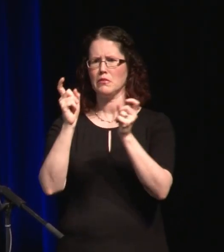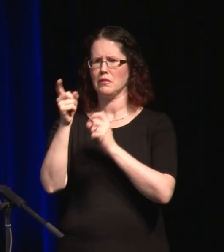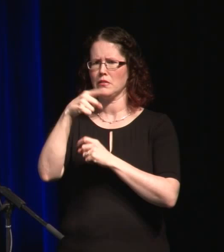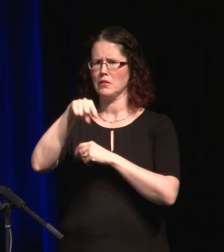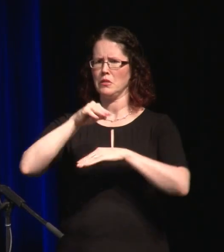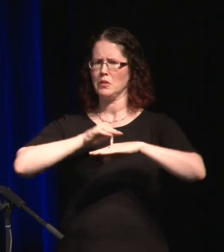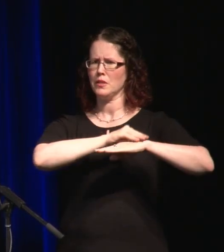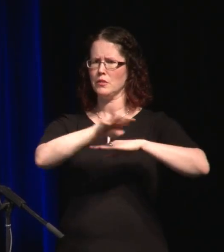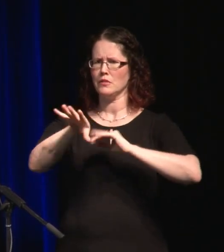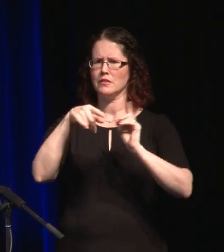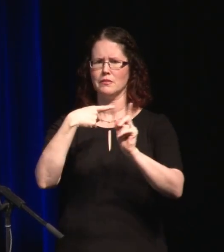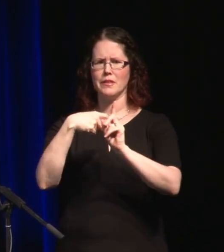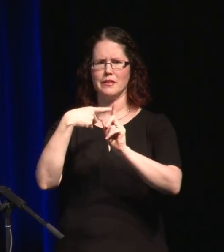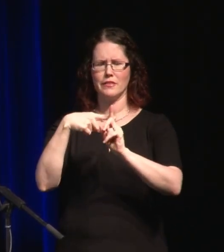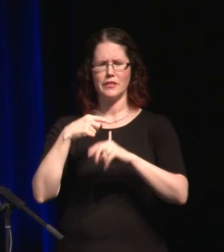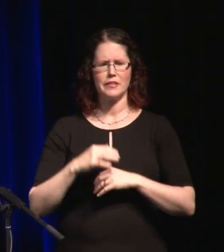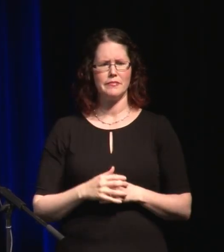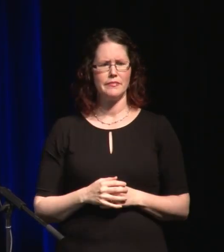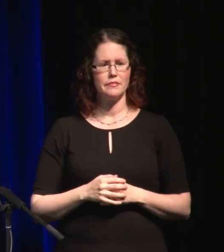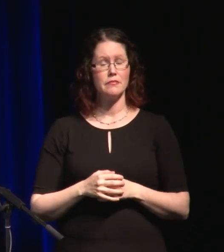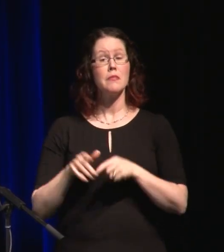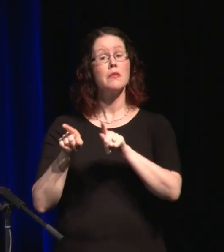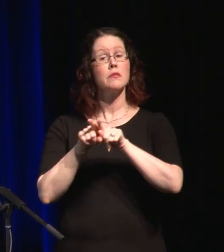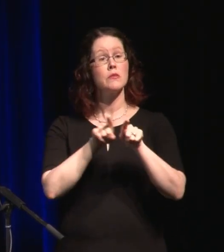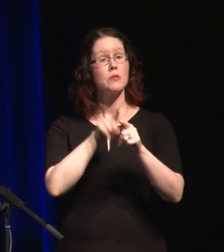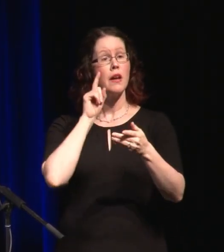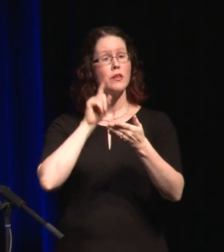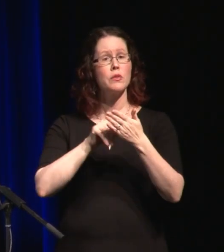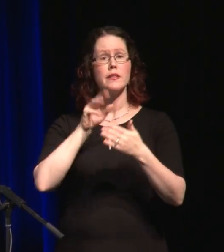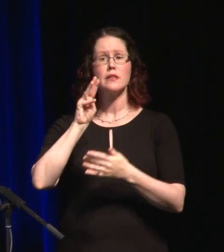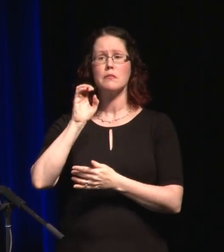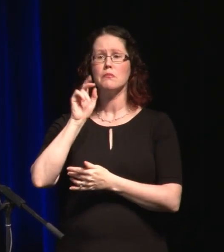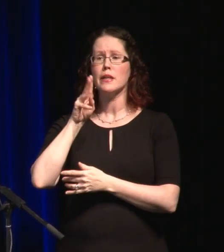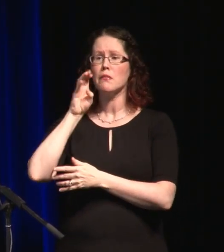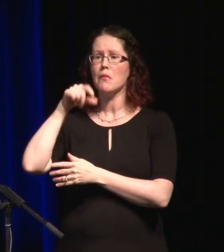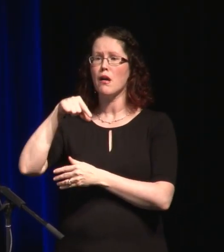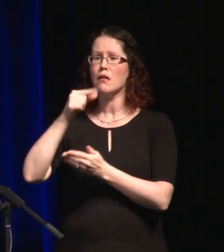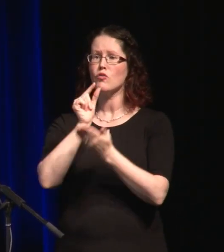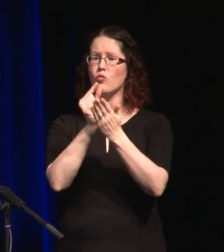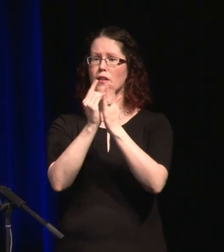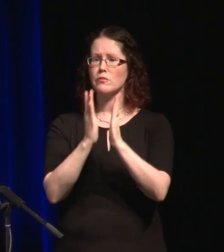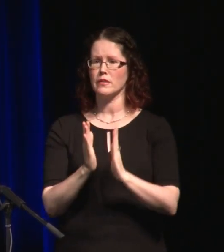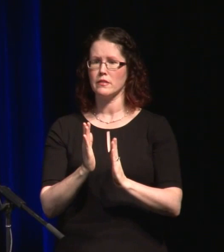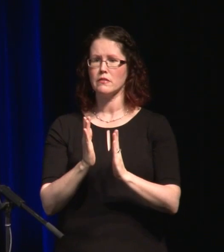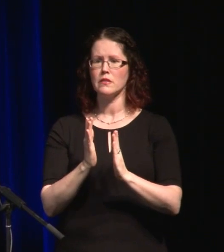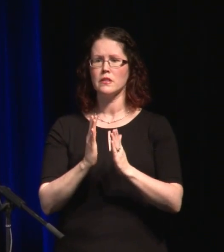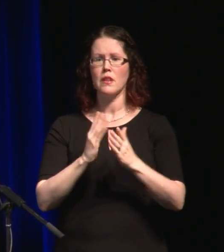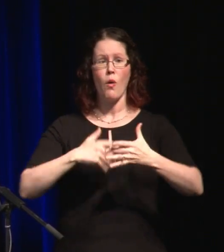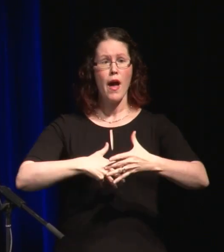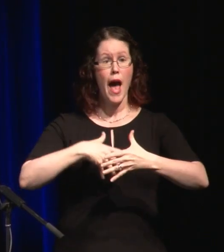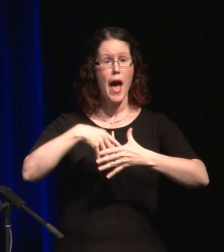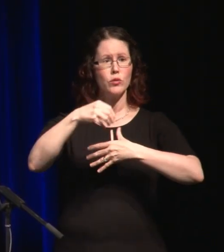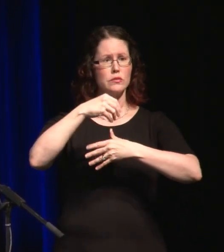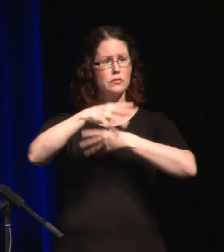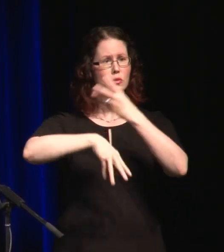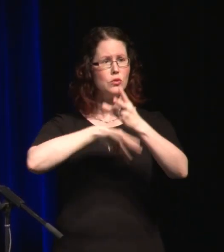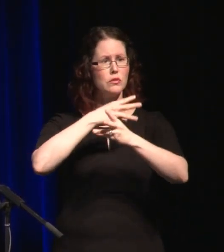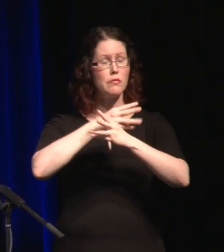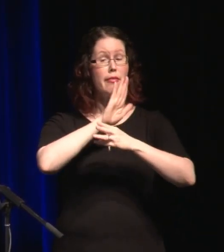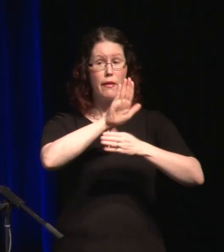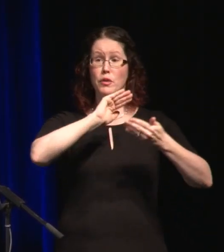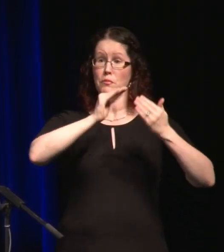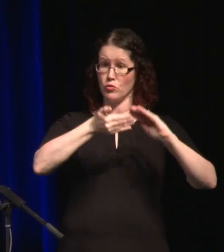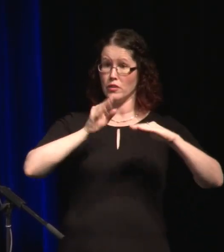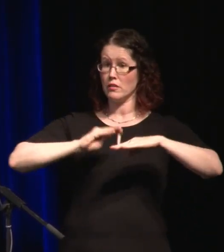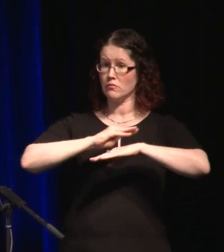In particular, I took notice of the many Mi'kmaq graduates who continued on to become not only a big part of their own communities,